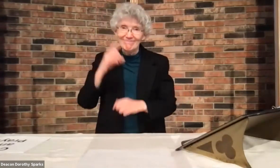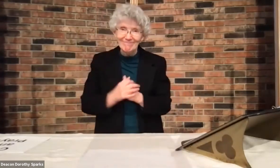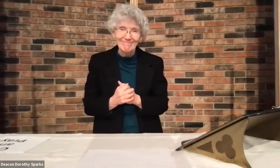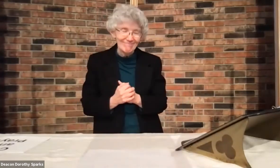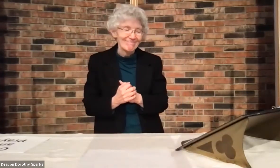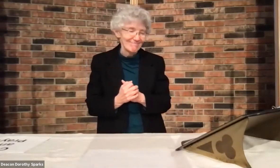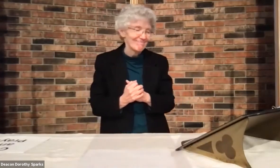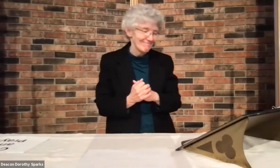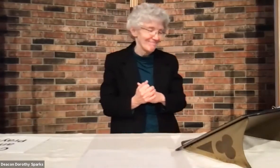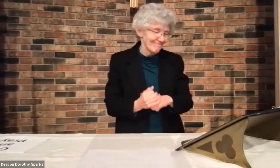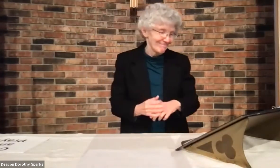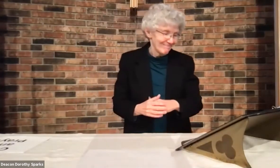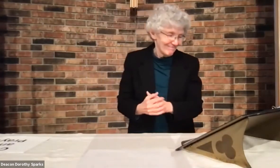God's hands.